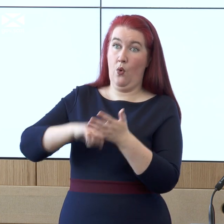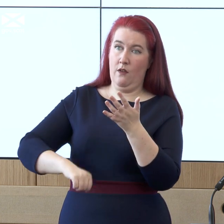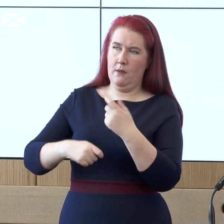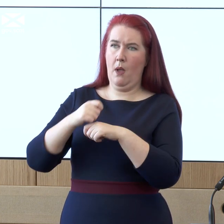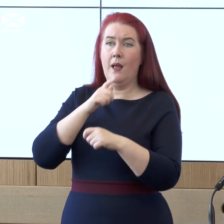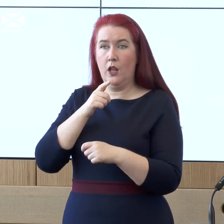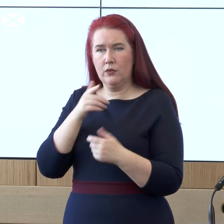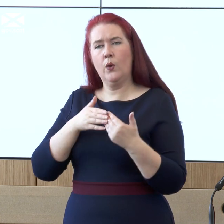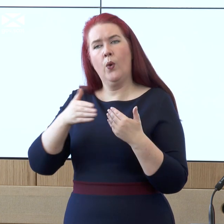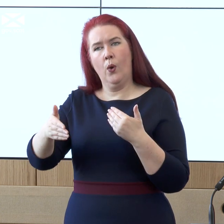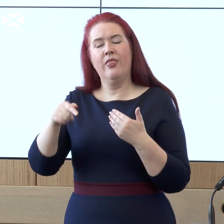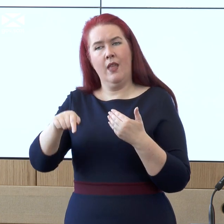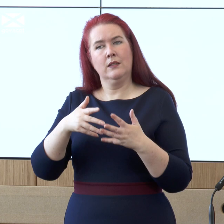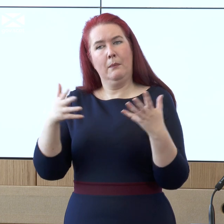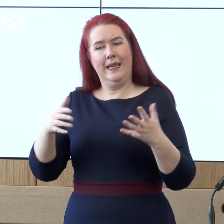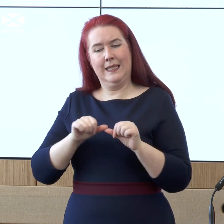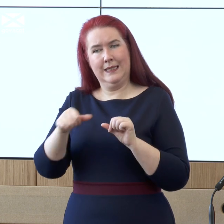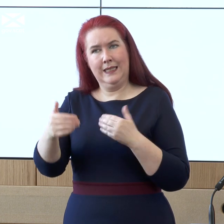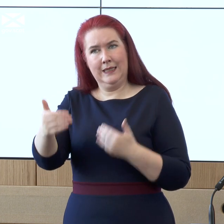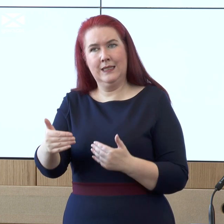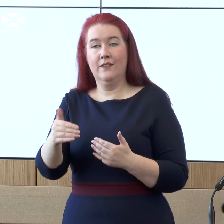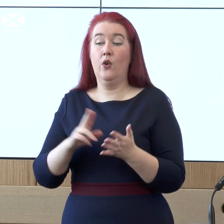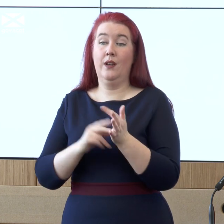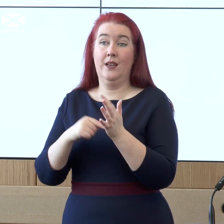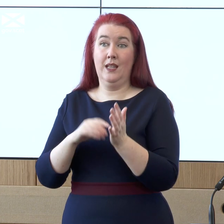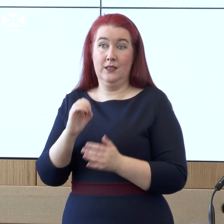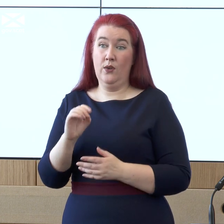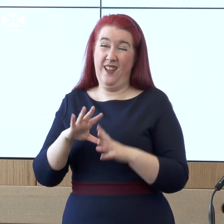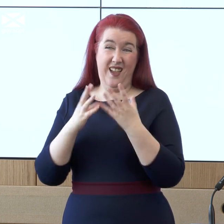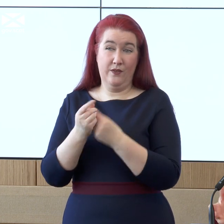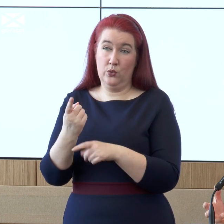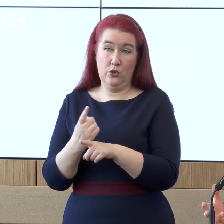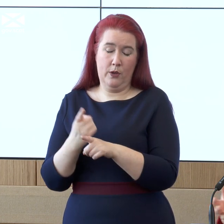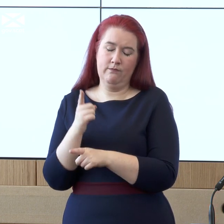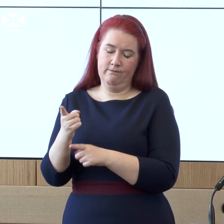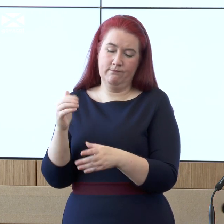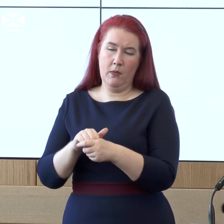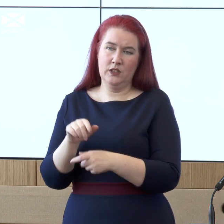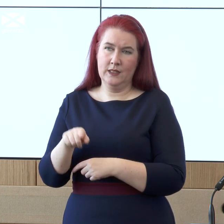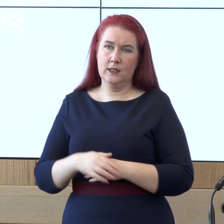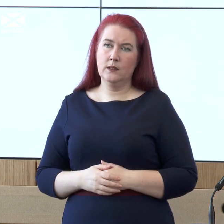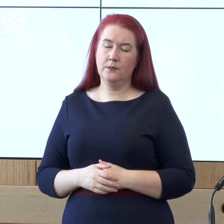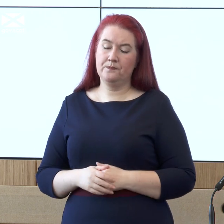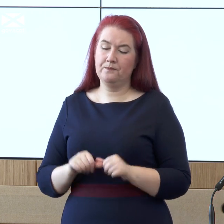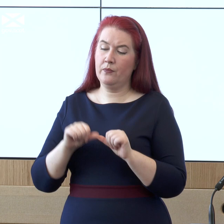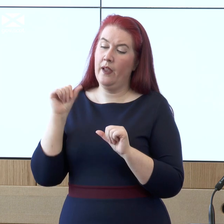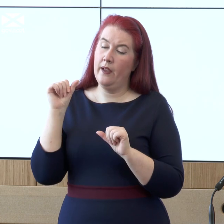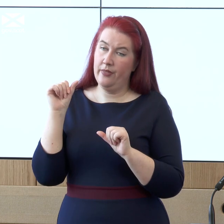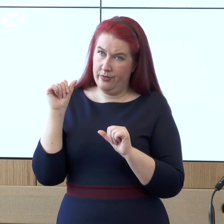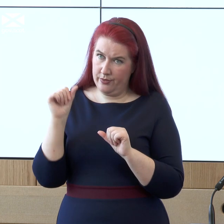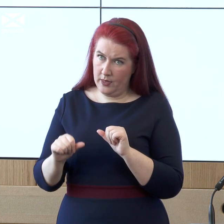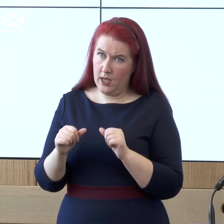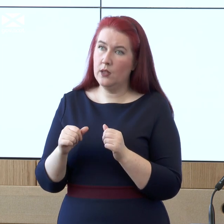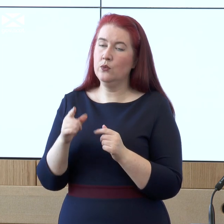this next stage of our journey to net zero. And everything you're talking about there is part of that. That then gets to the point about